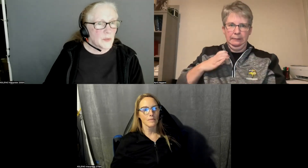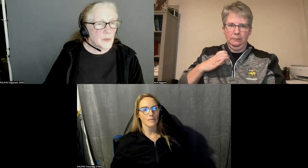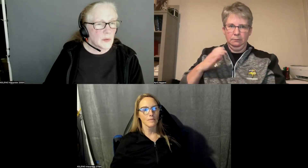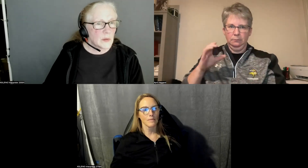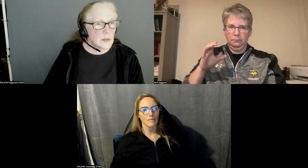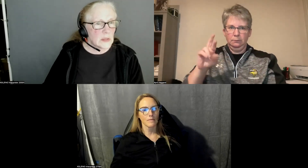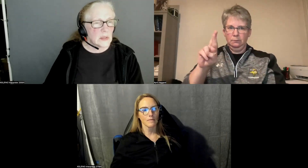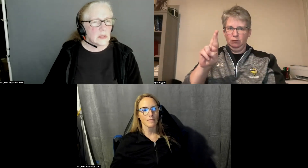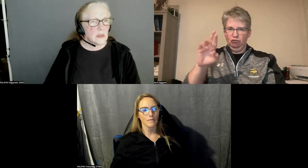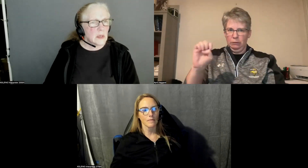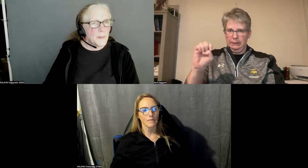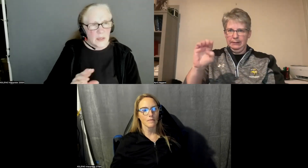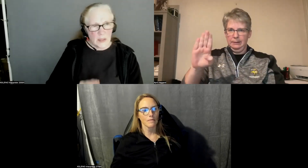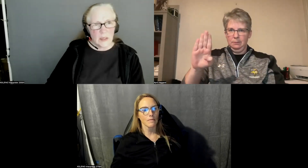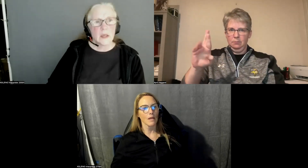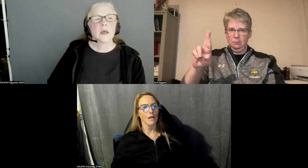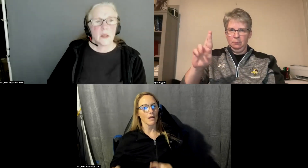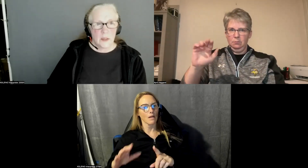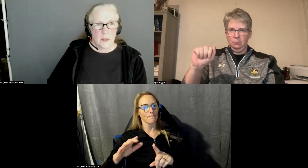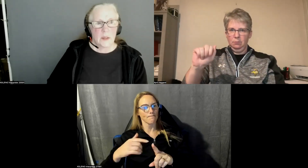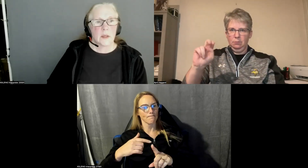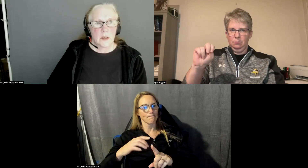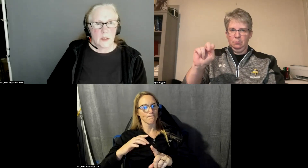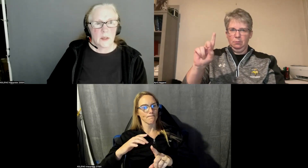with the committee,